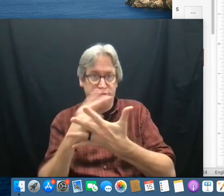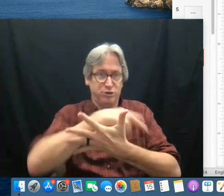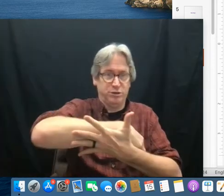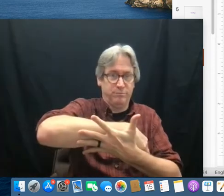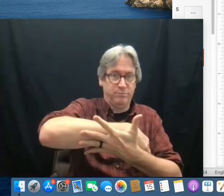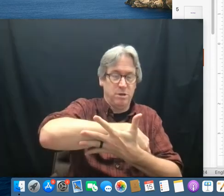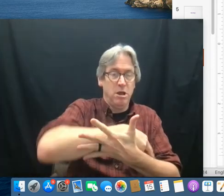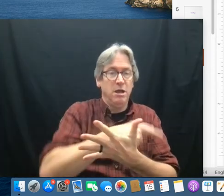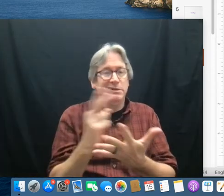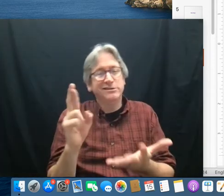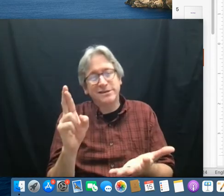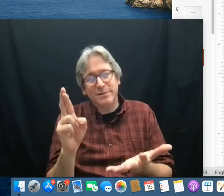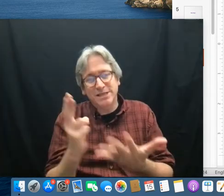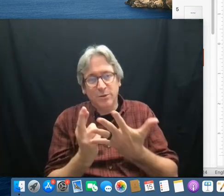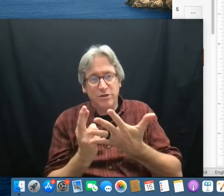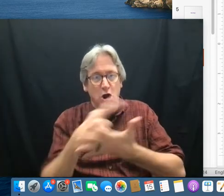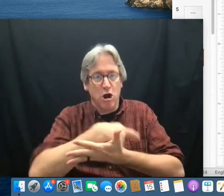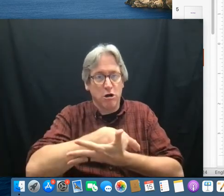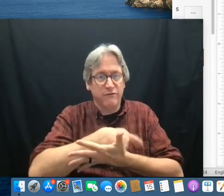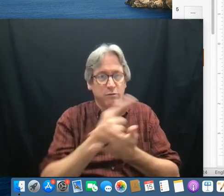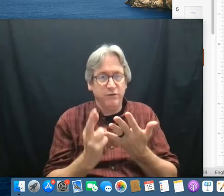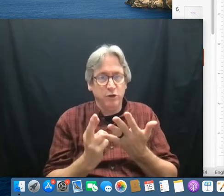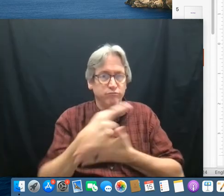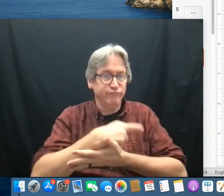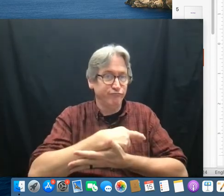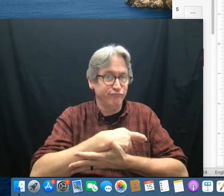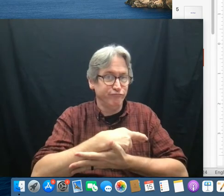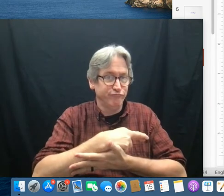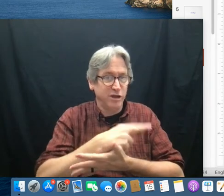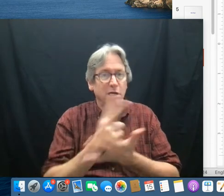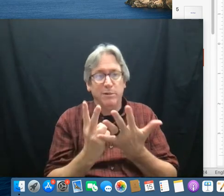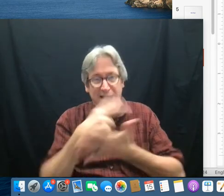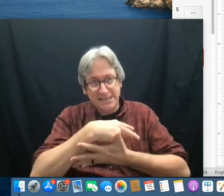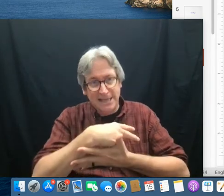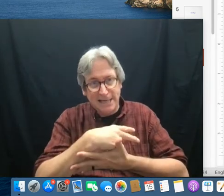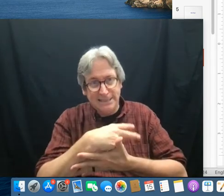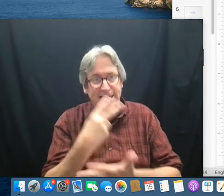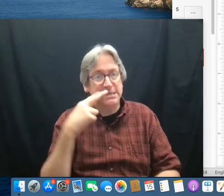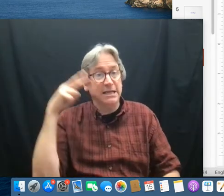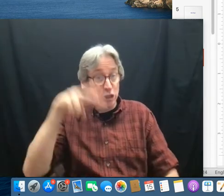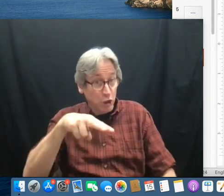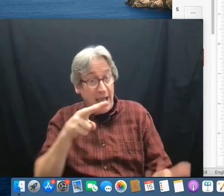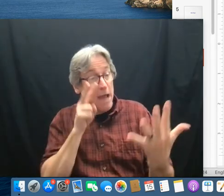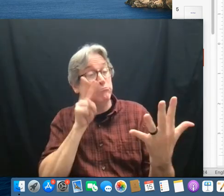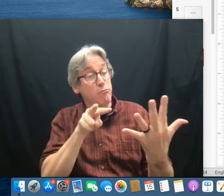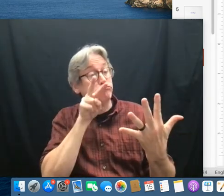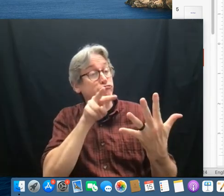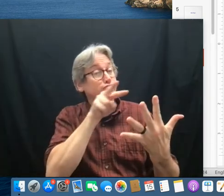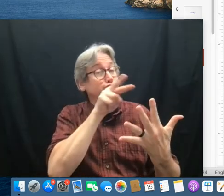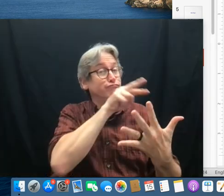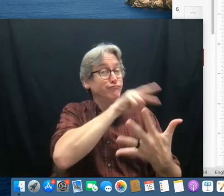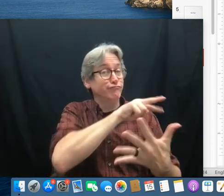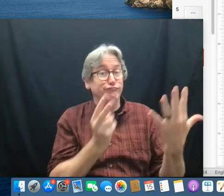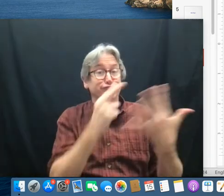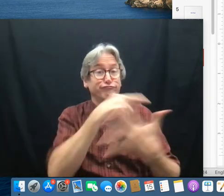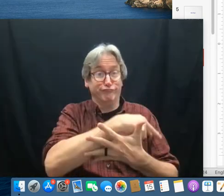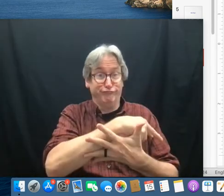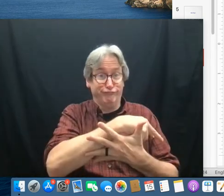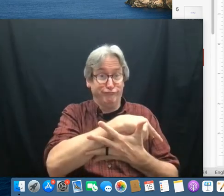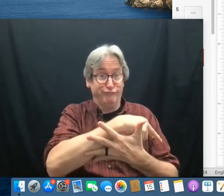list. You'll sometimes see it with an R for review, but that's the idea, is it's look at.